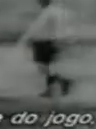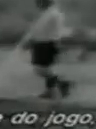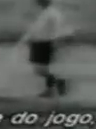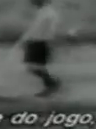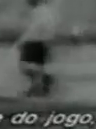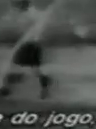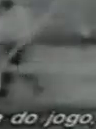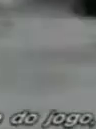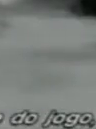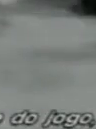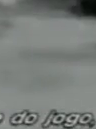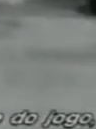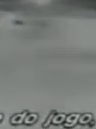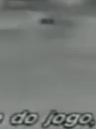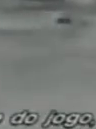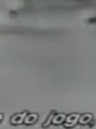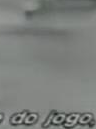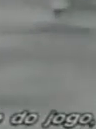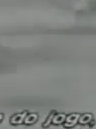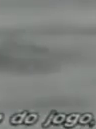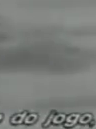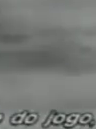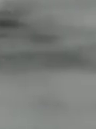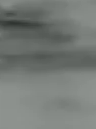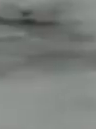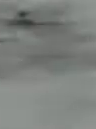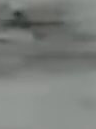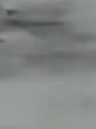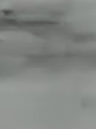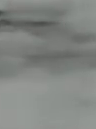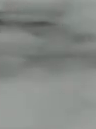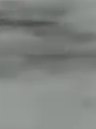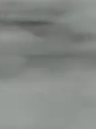But by half-time, Argentina had taken a 2-1 lead.